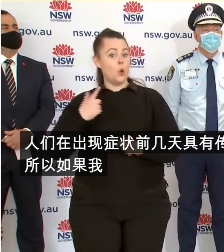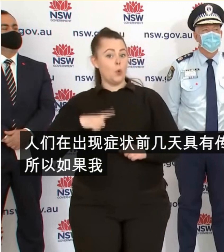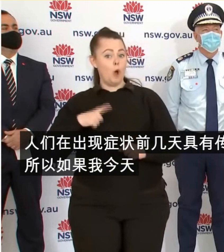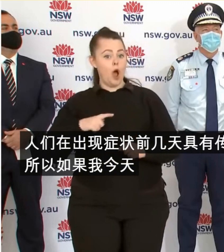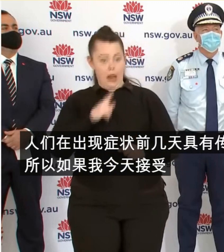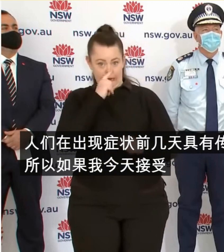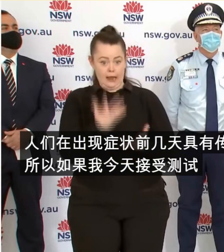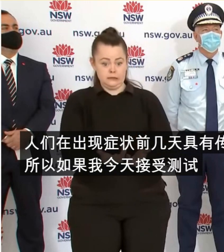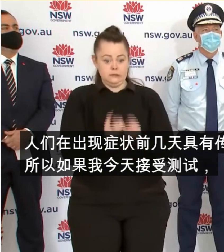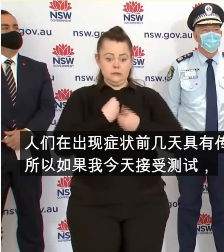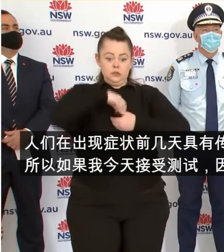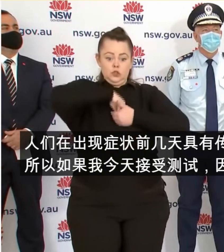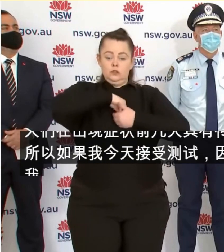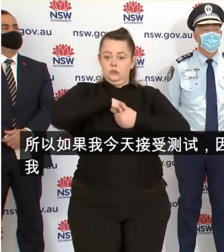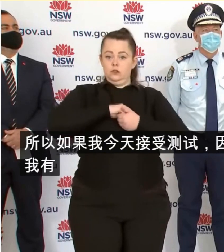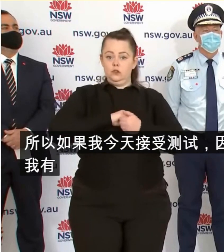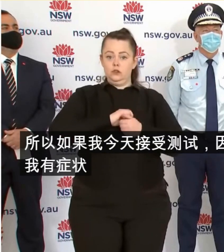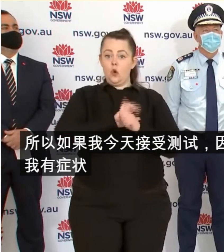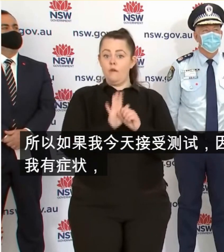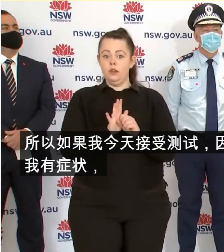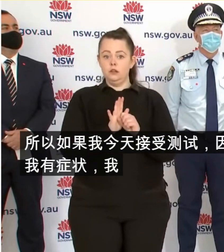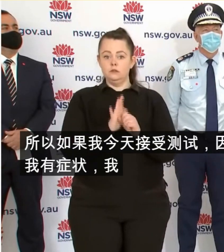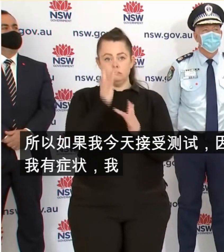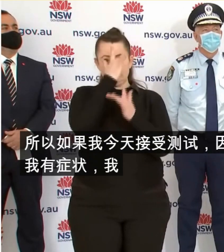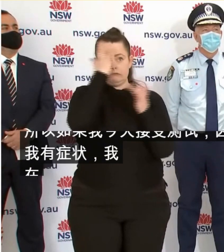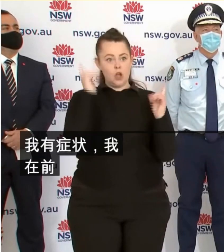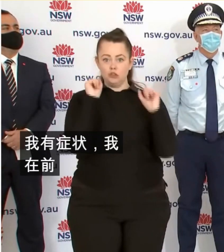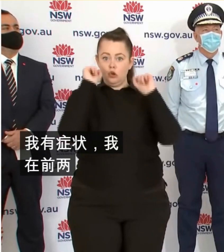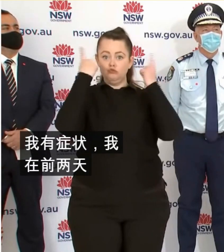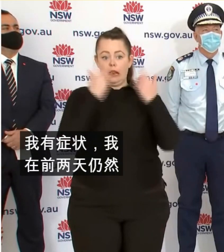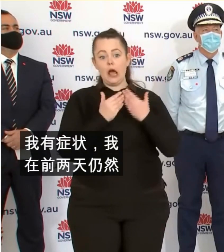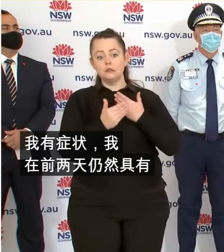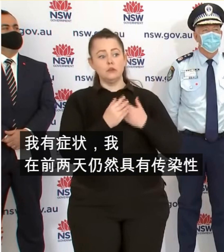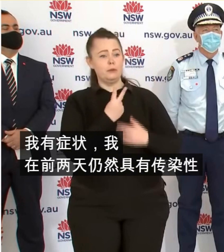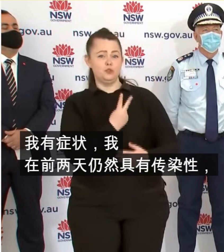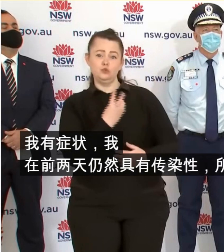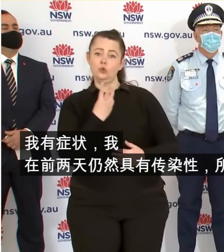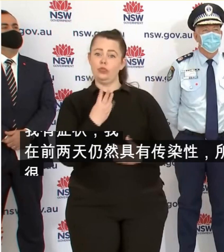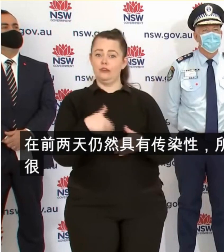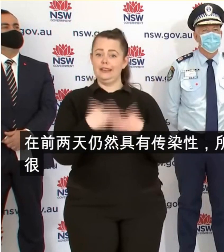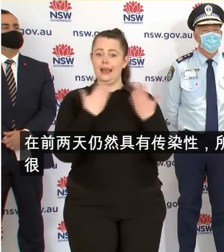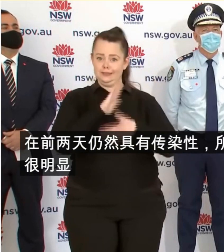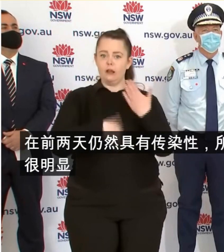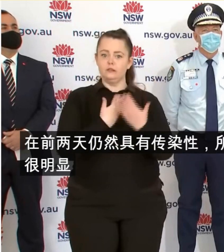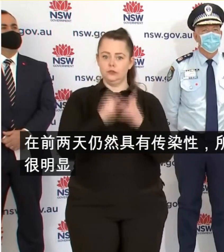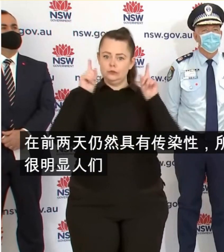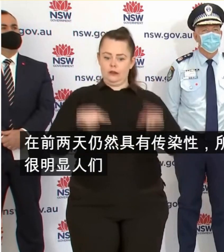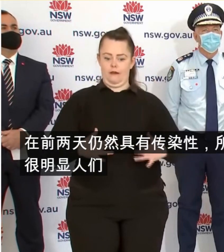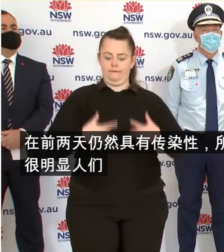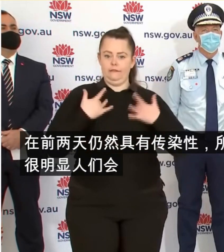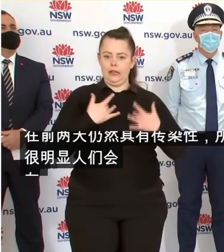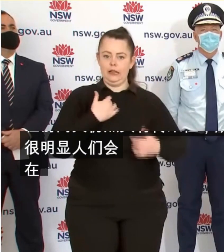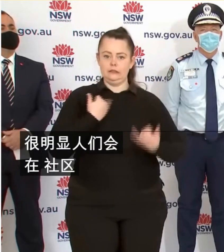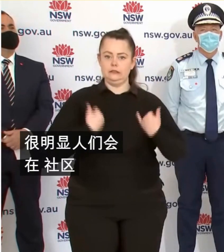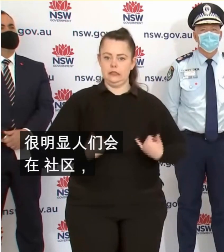symptom onset. So if I get a test today because I've got symptoms, I'm still potentially infectious for the 2 days before. So obviously people will